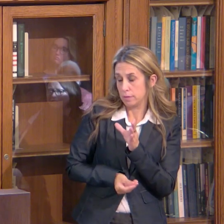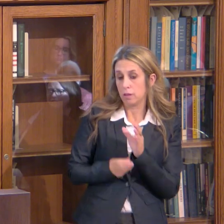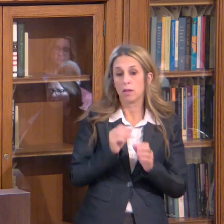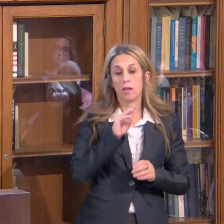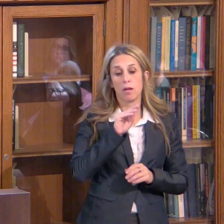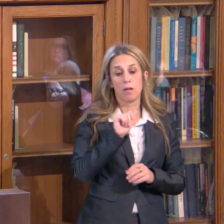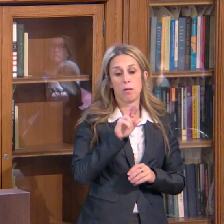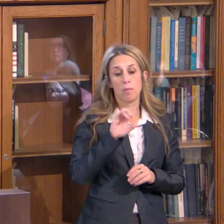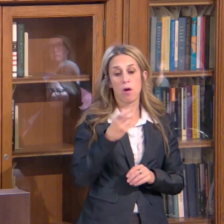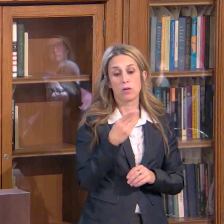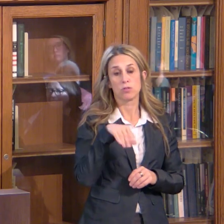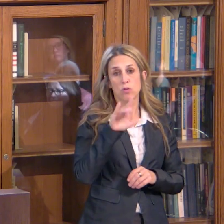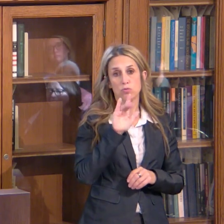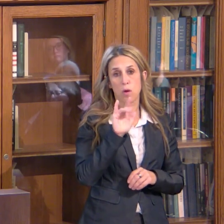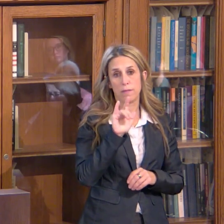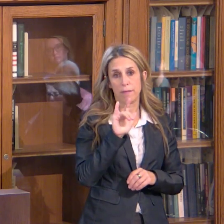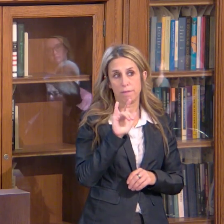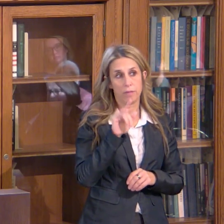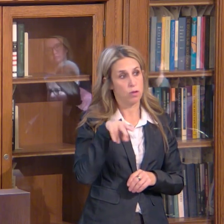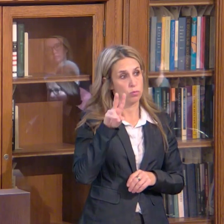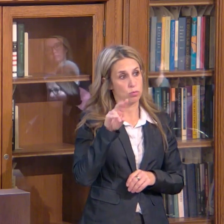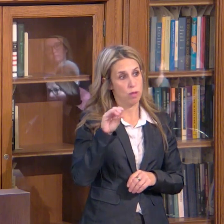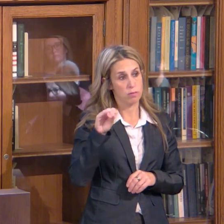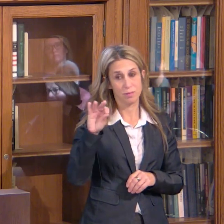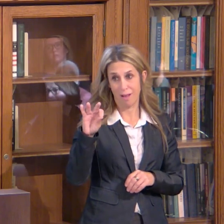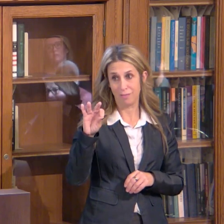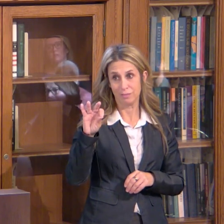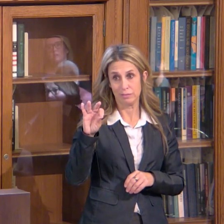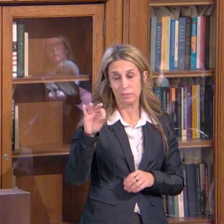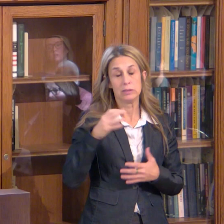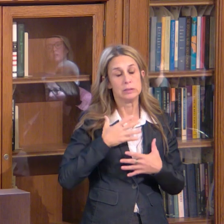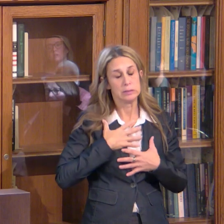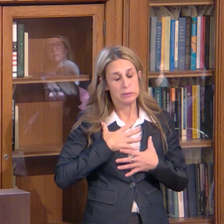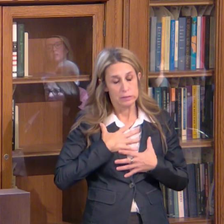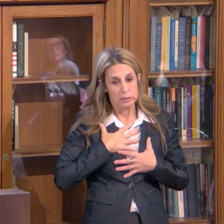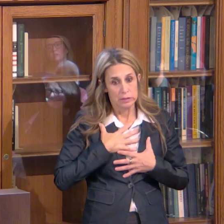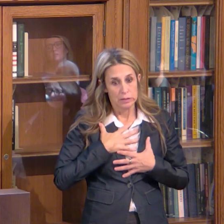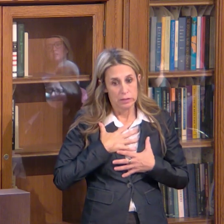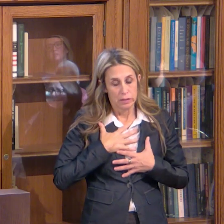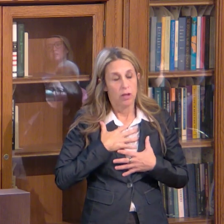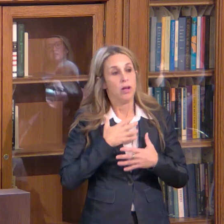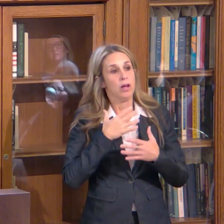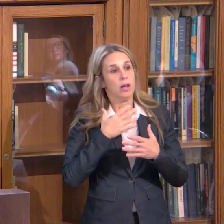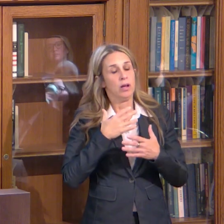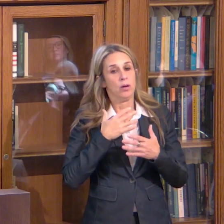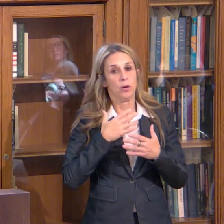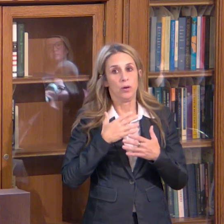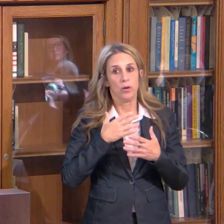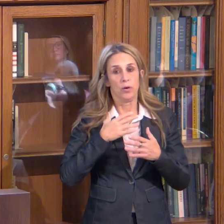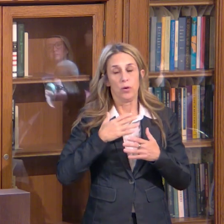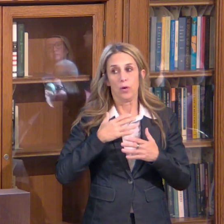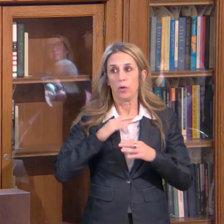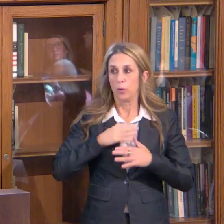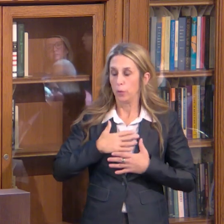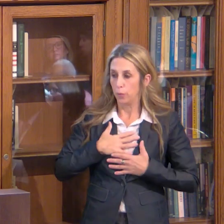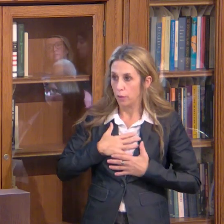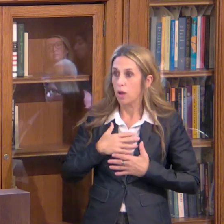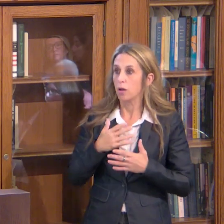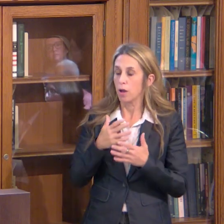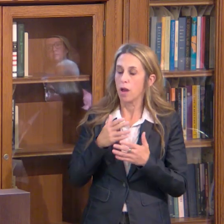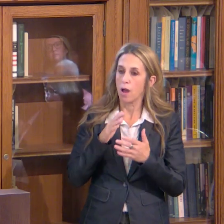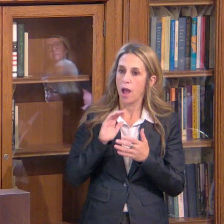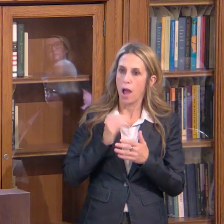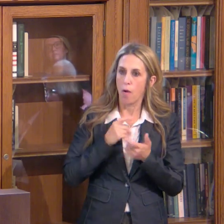March 2009 so we were quite pleased that we had honored uh our colleague Dr